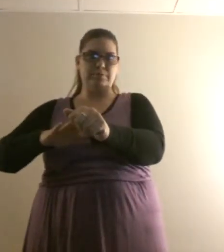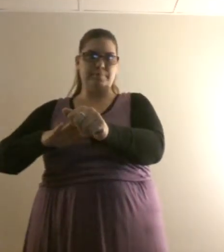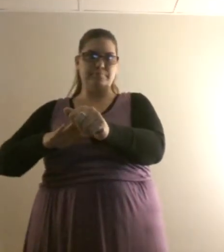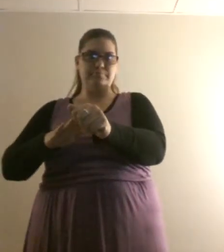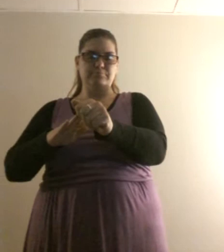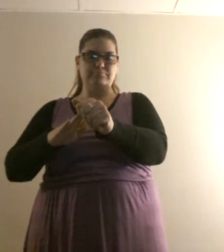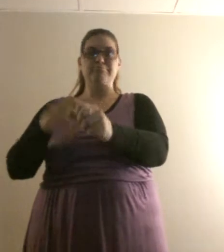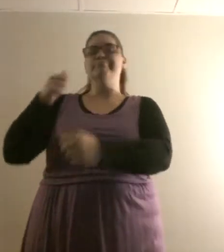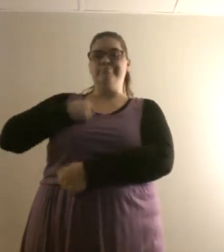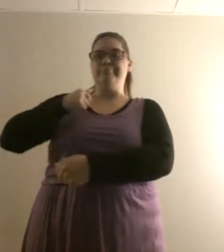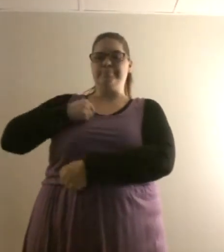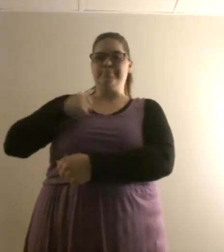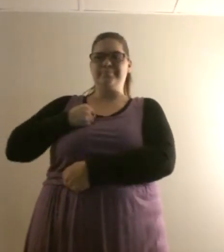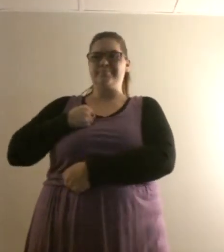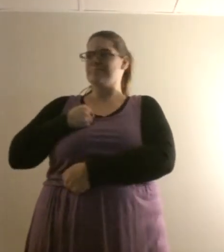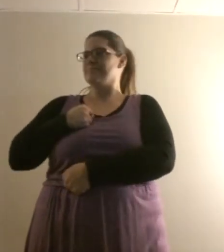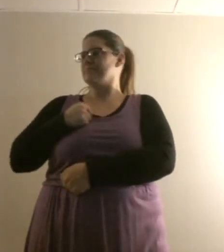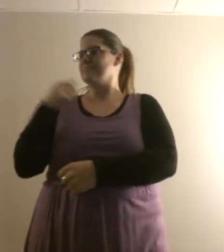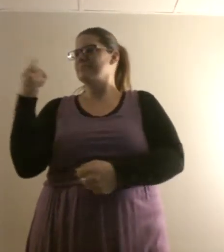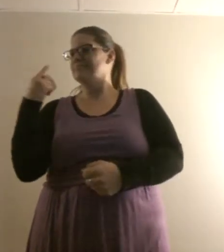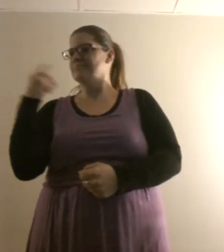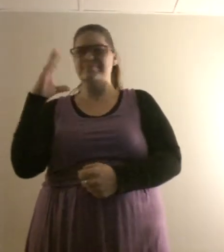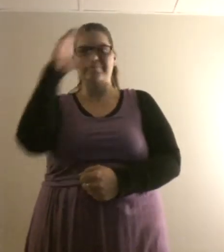troops, but something's missing. What still isn't there?